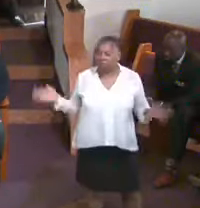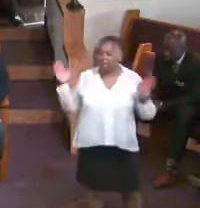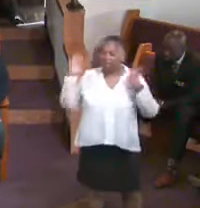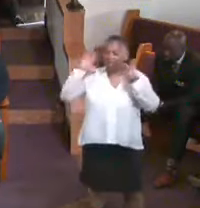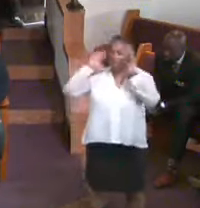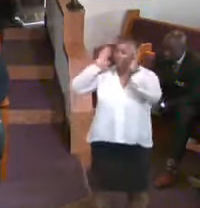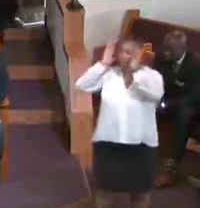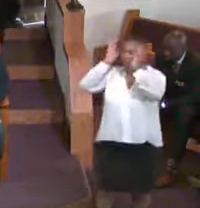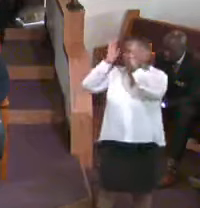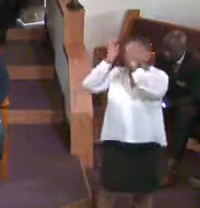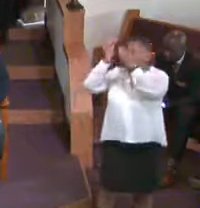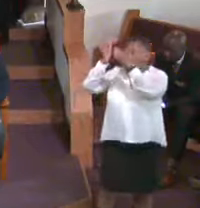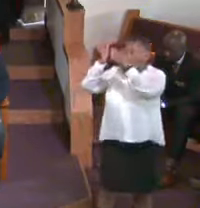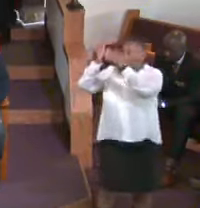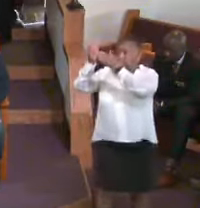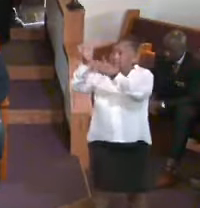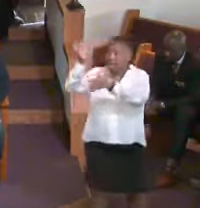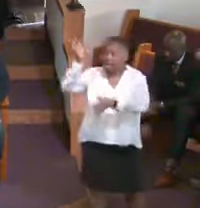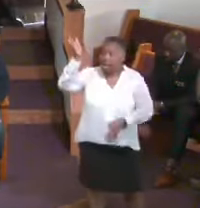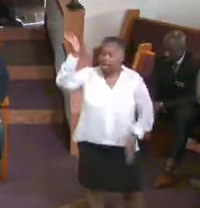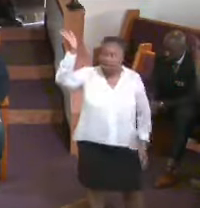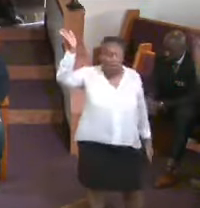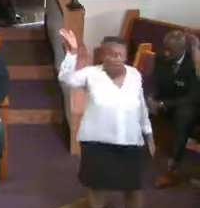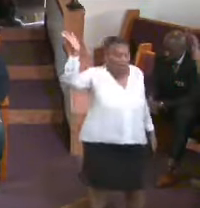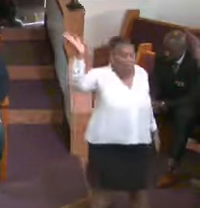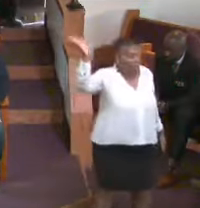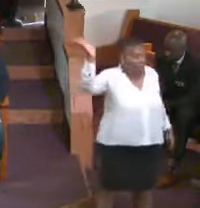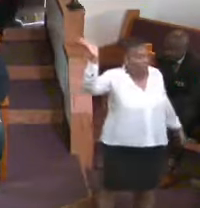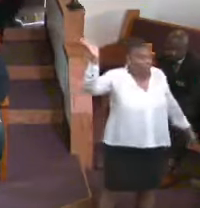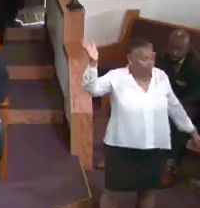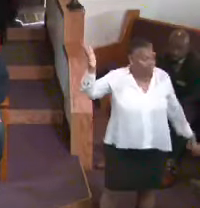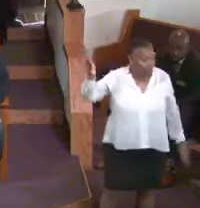peace. Just keep your mind stayed on